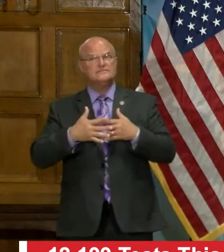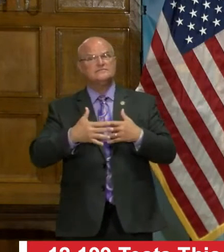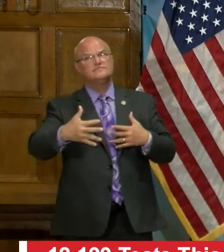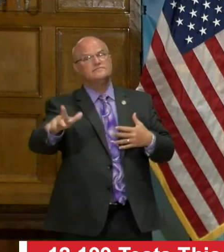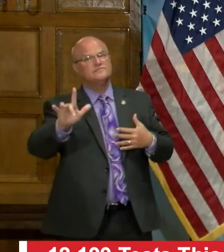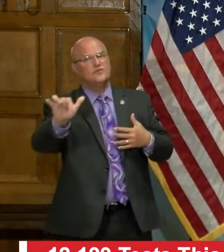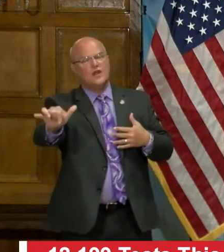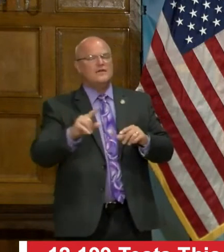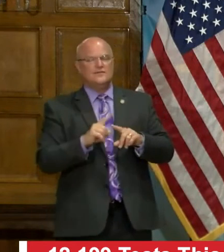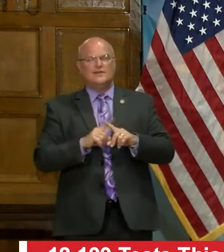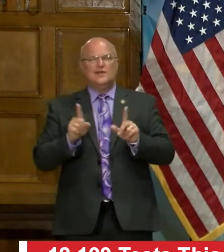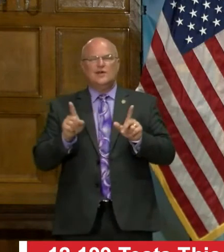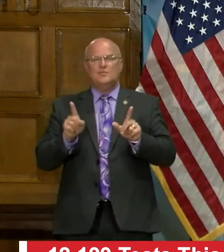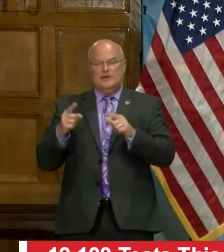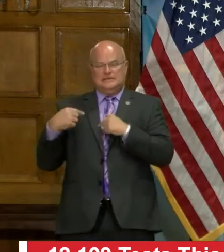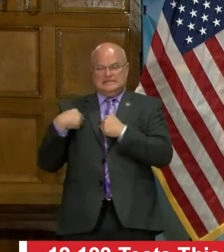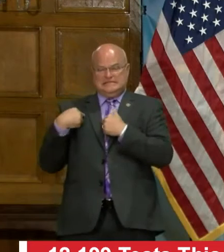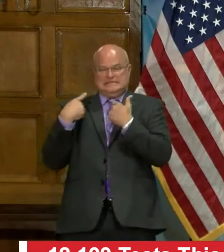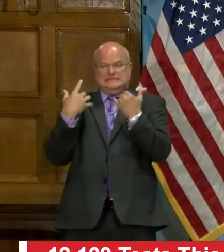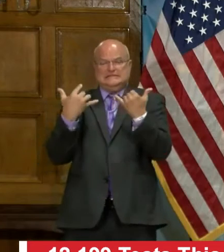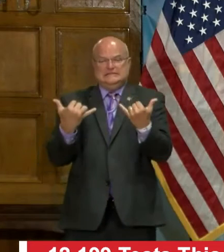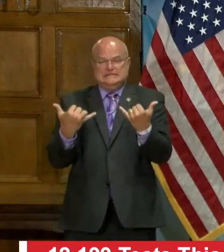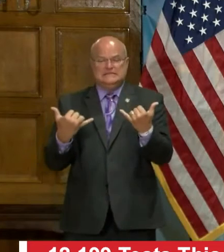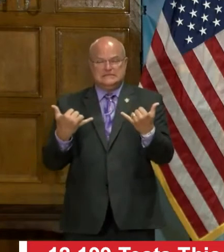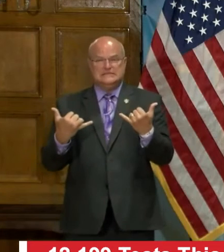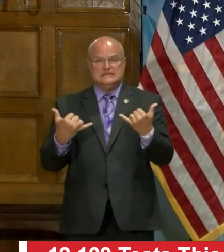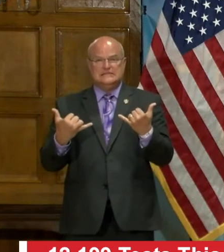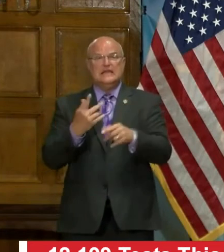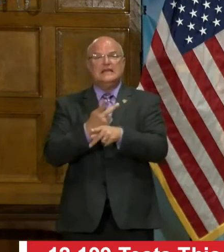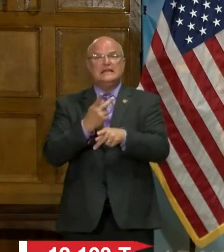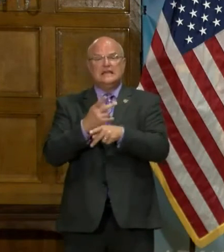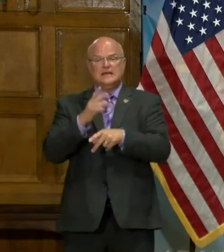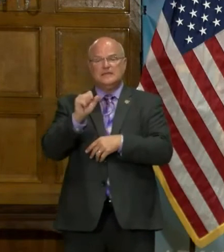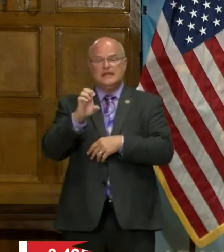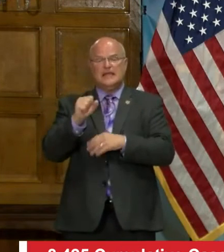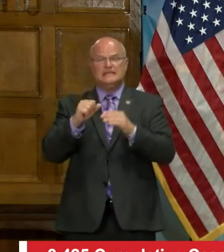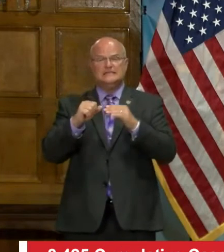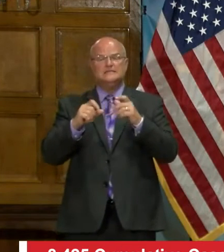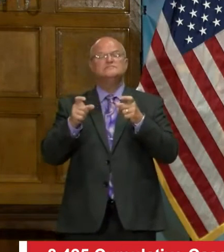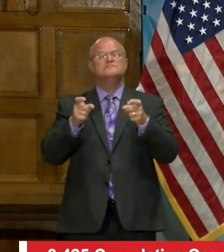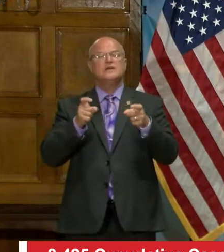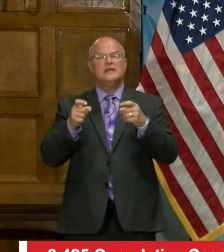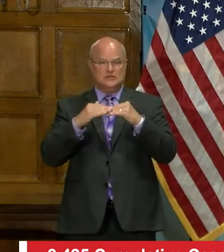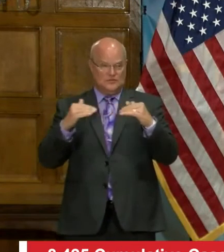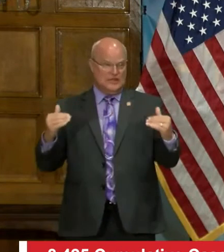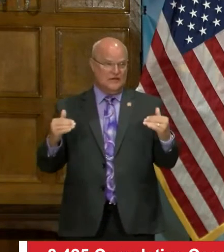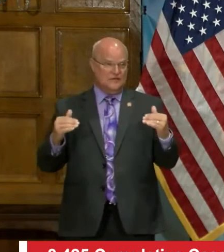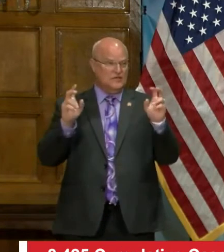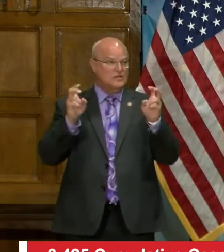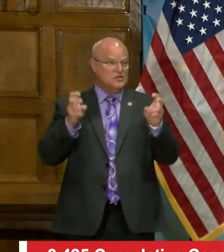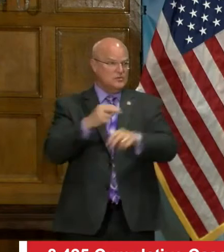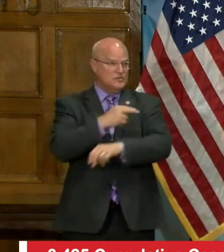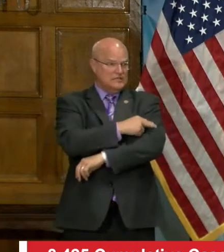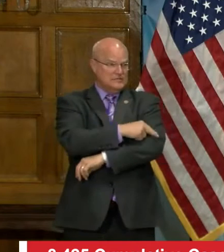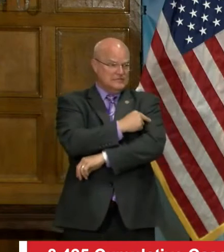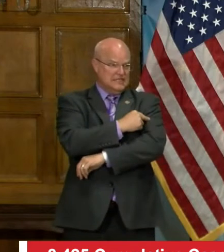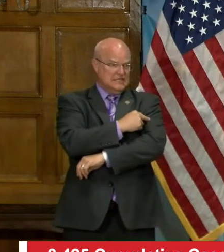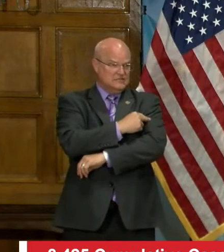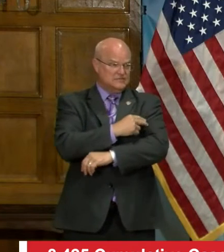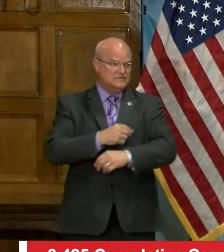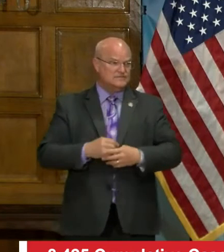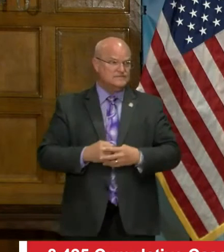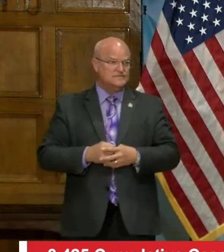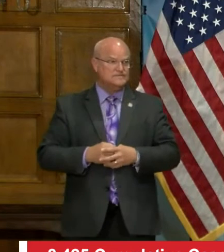but up to this point, they've kept our cases to a manageable level in terms of